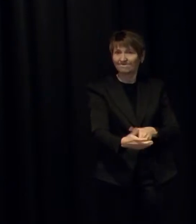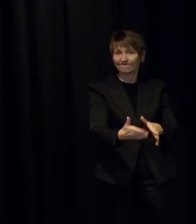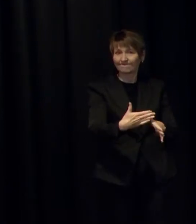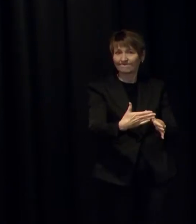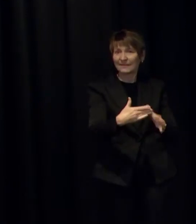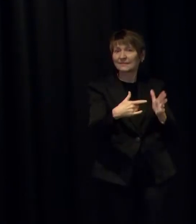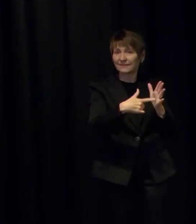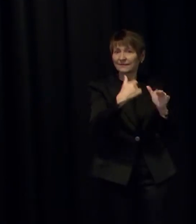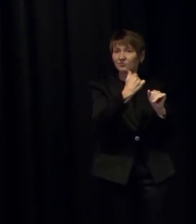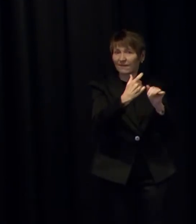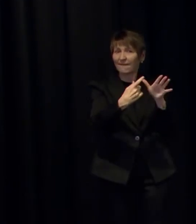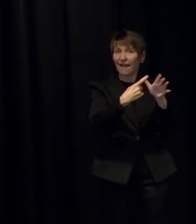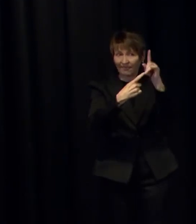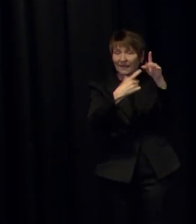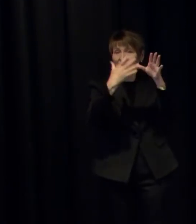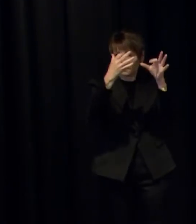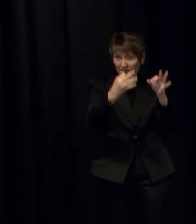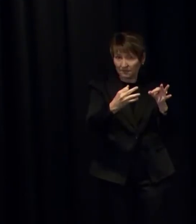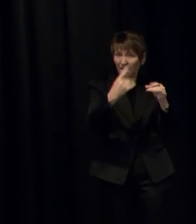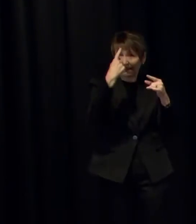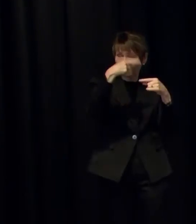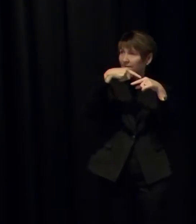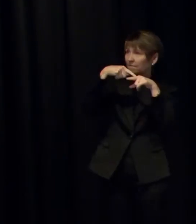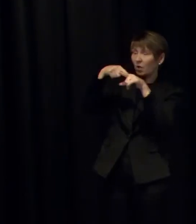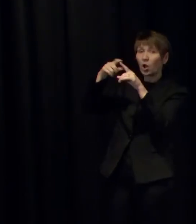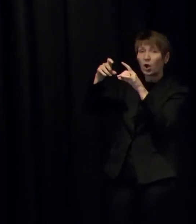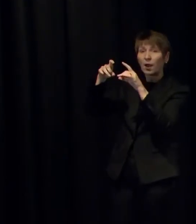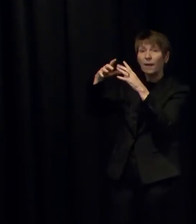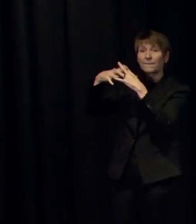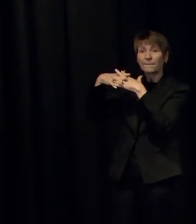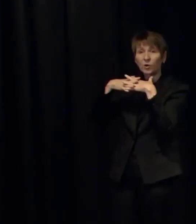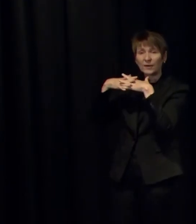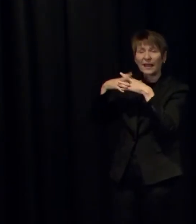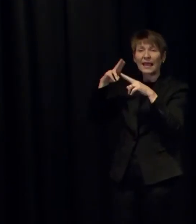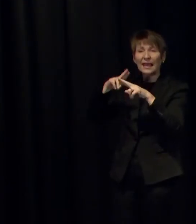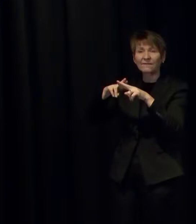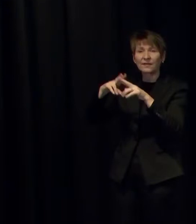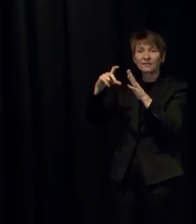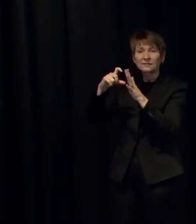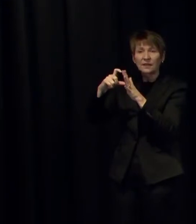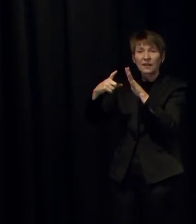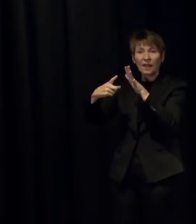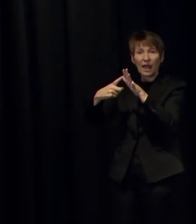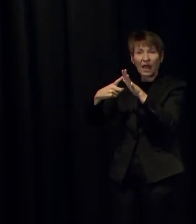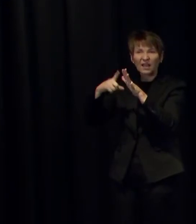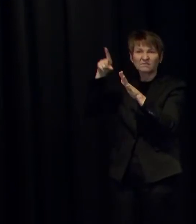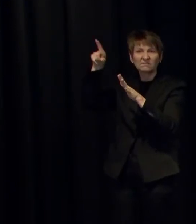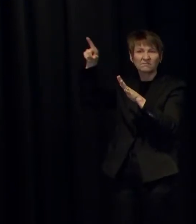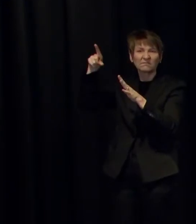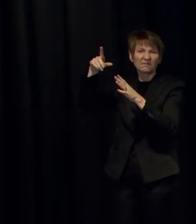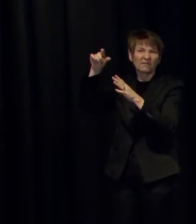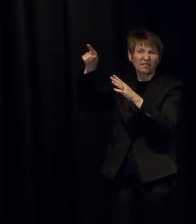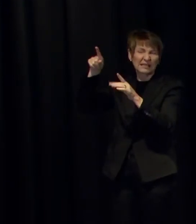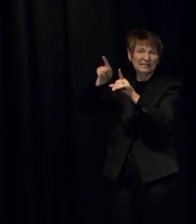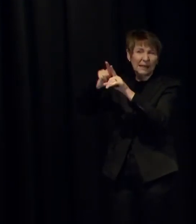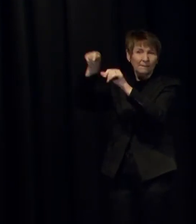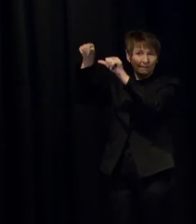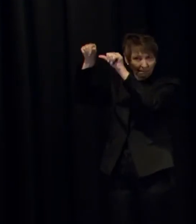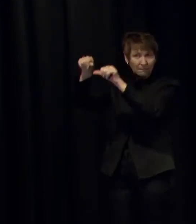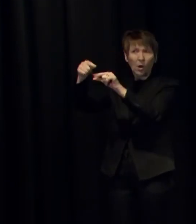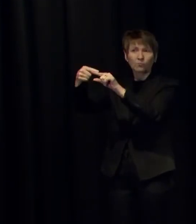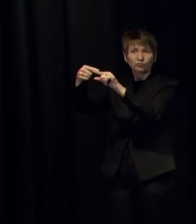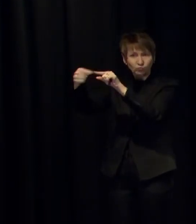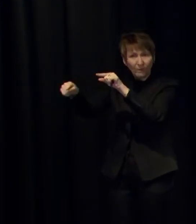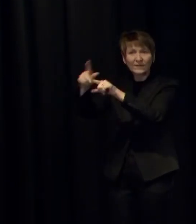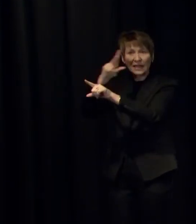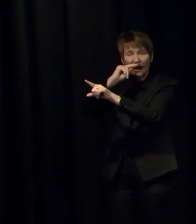probably follow the US FDA approval for that first. We will have more of the safety and efficacy data. I'm